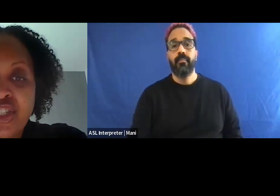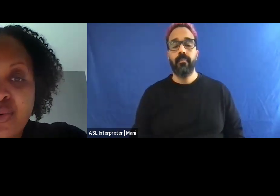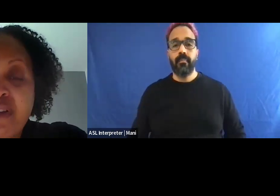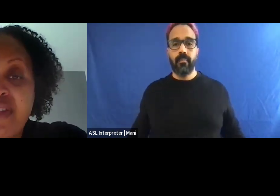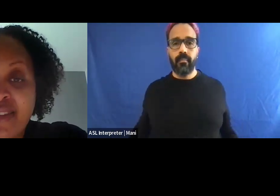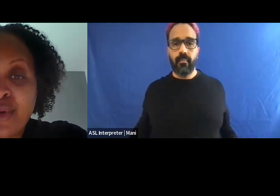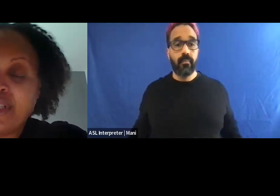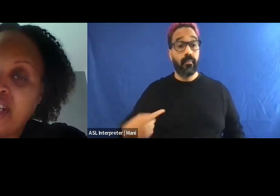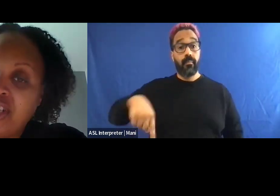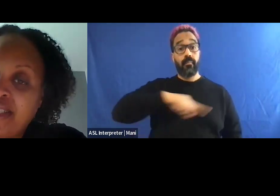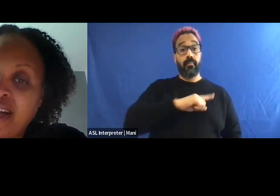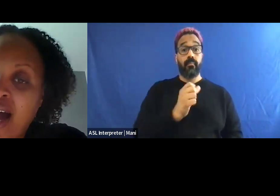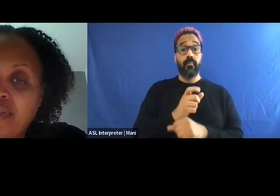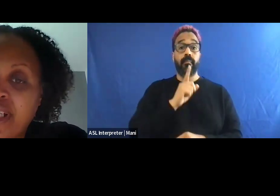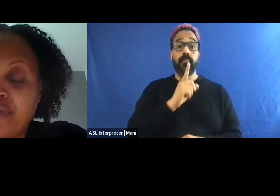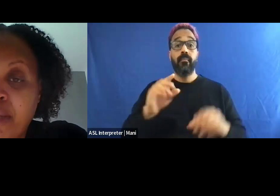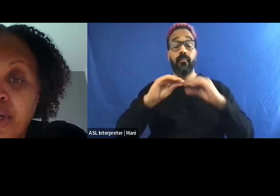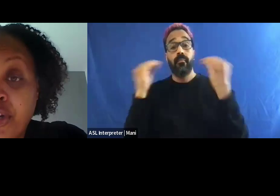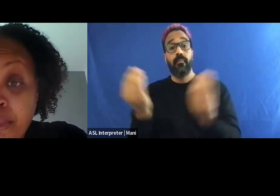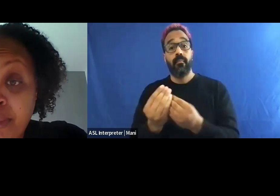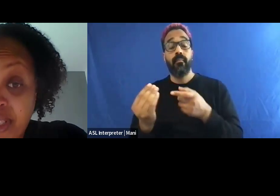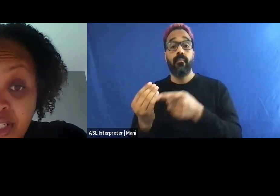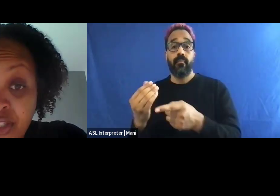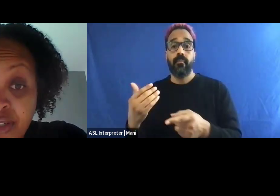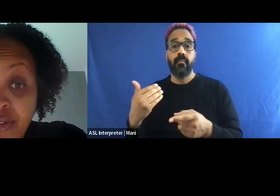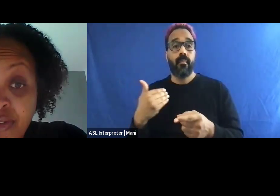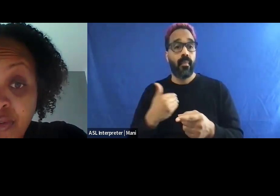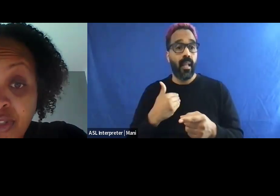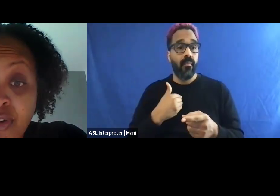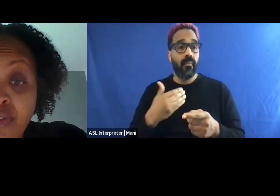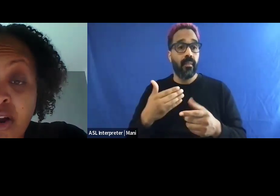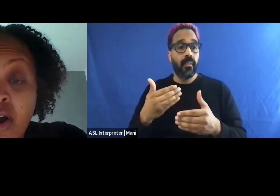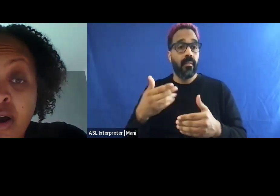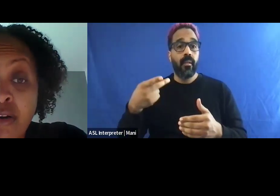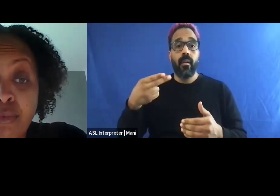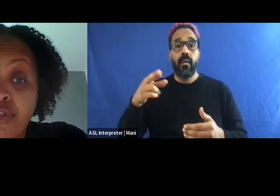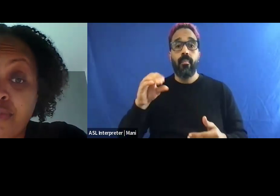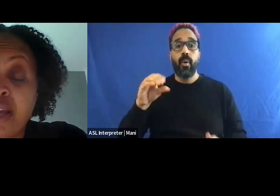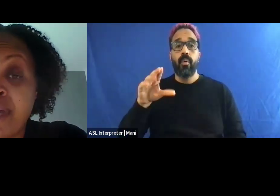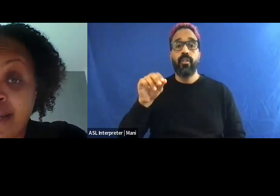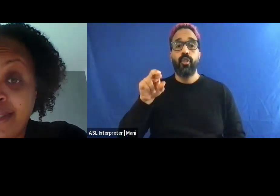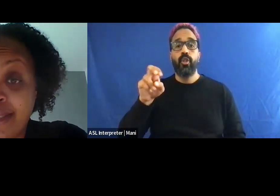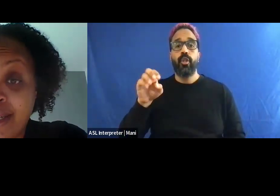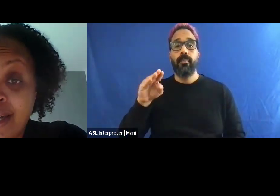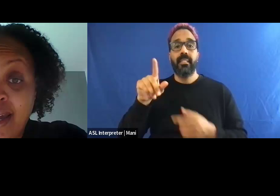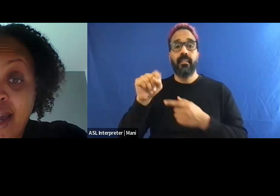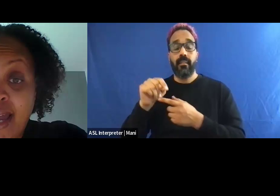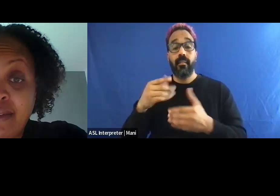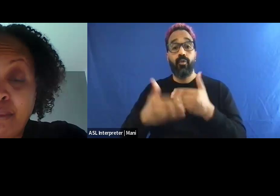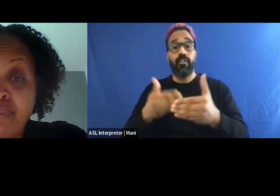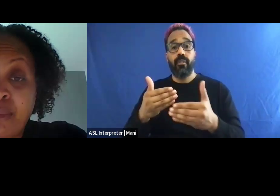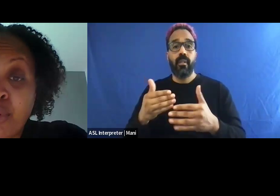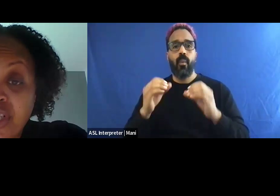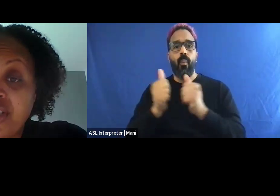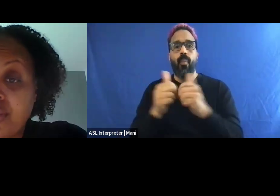We ensure that the organization has a conflict-free procurement procedure. So there are 3 bids,